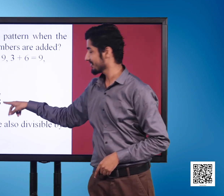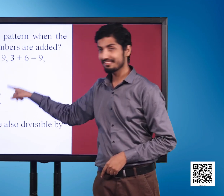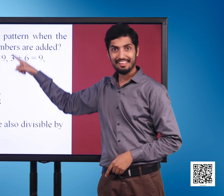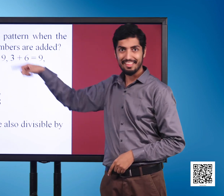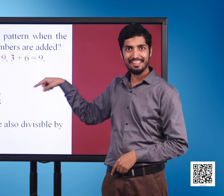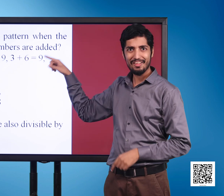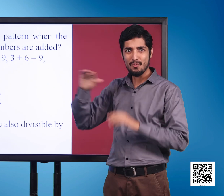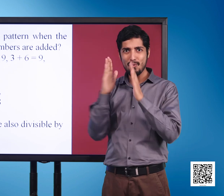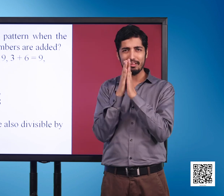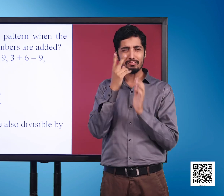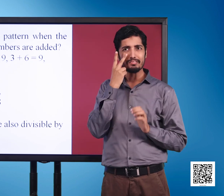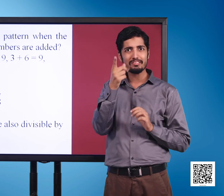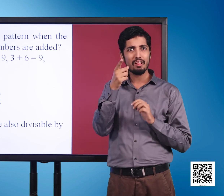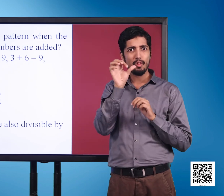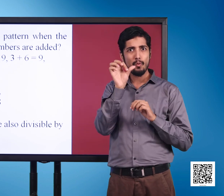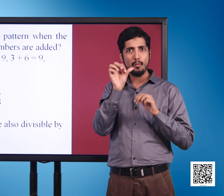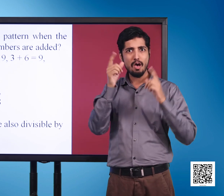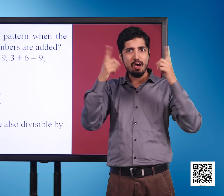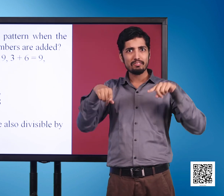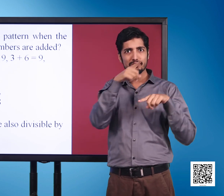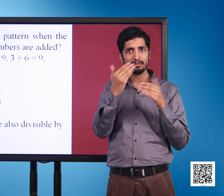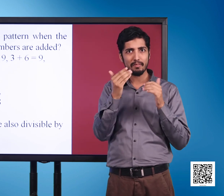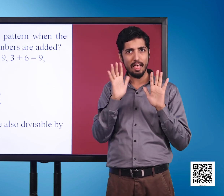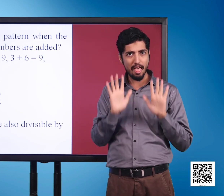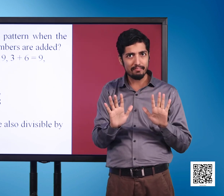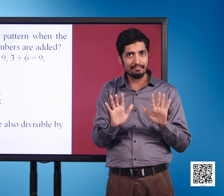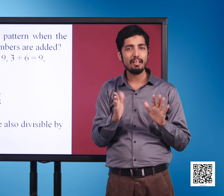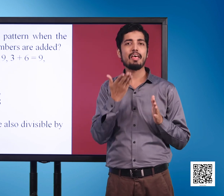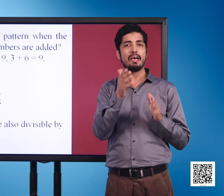All these sums are also divisible by 9.